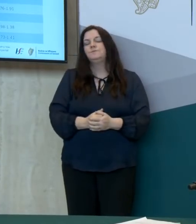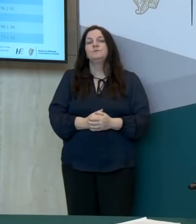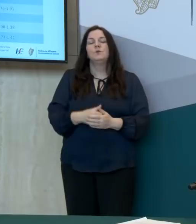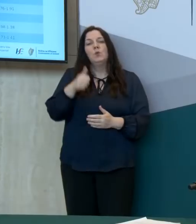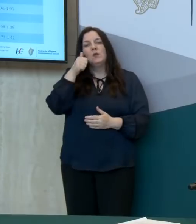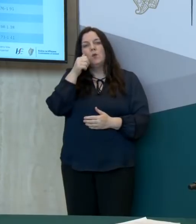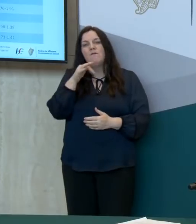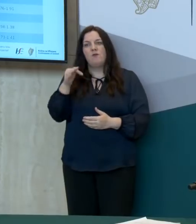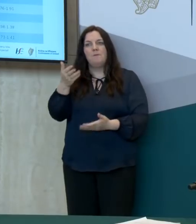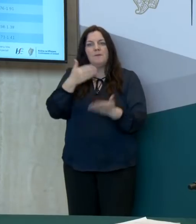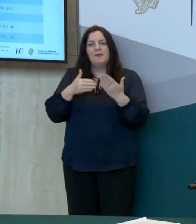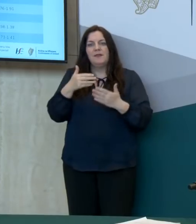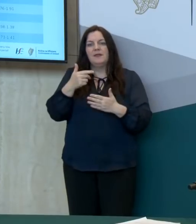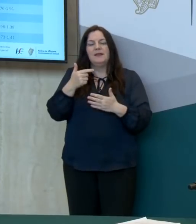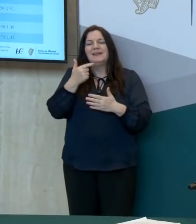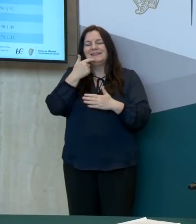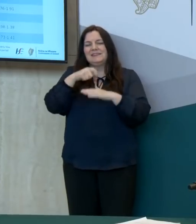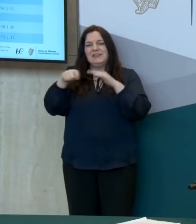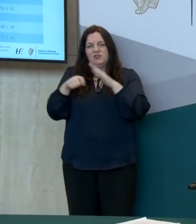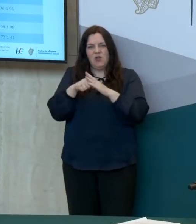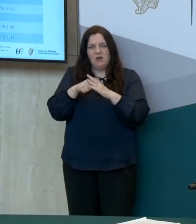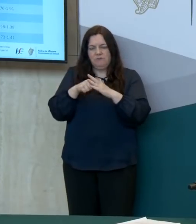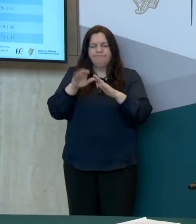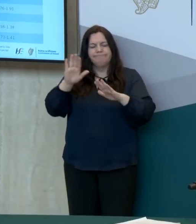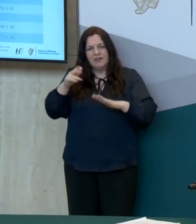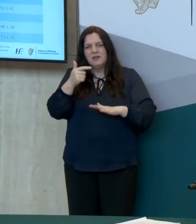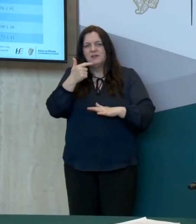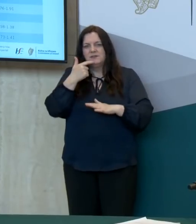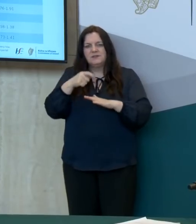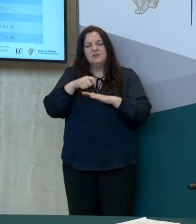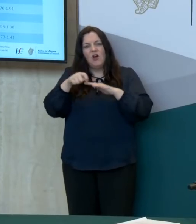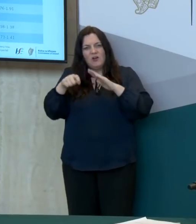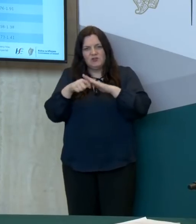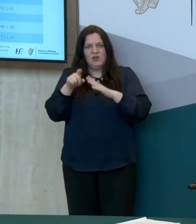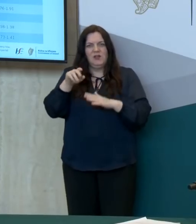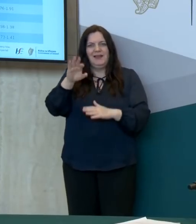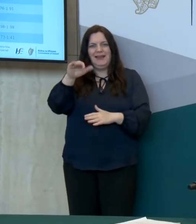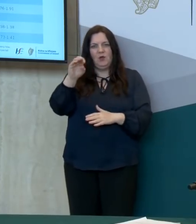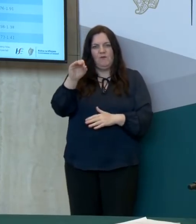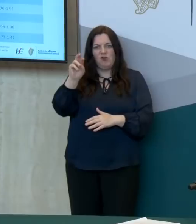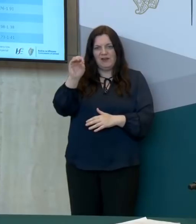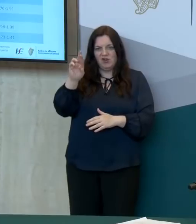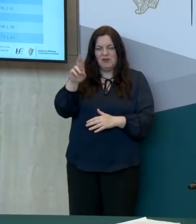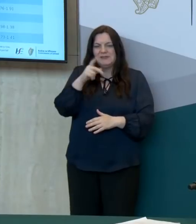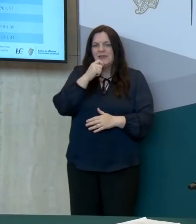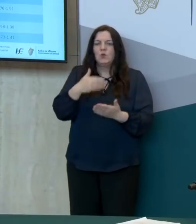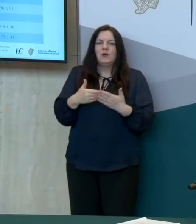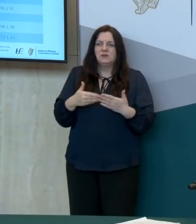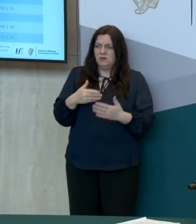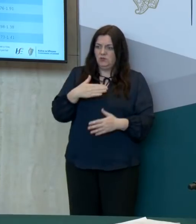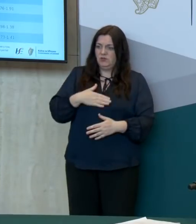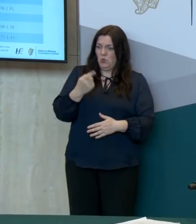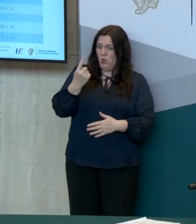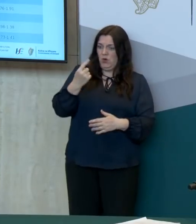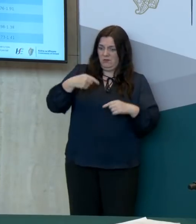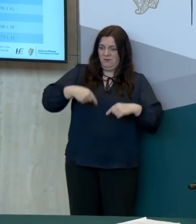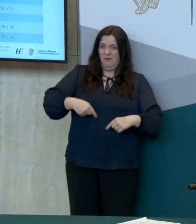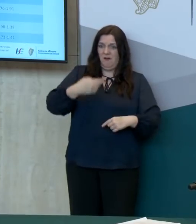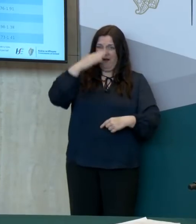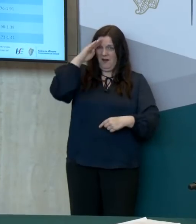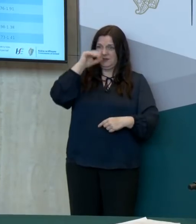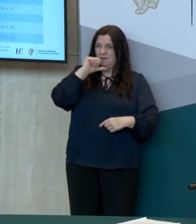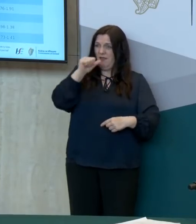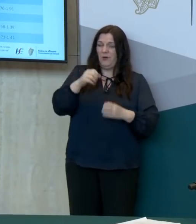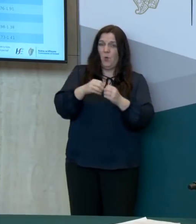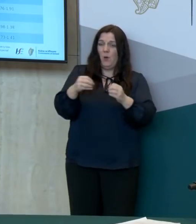the Taoiseach, Leo Varadkar, saying that there's no reason why Ireland should be the only country in Europe that doesn't reopen schools